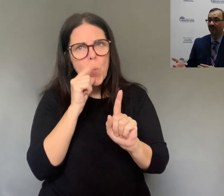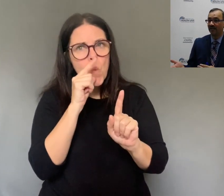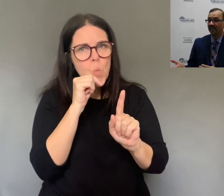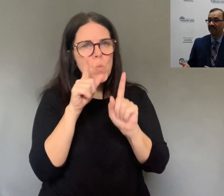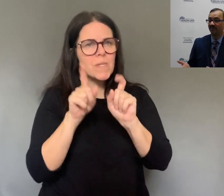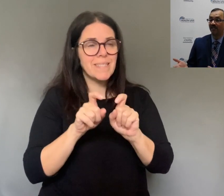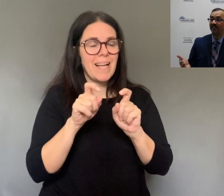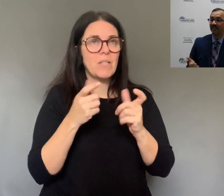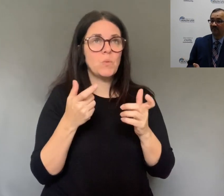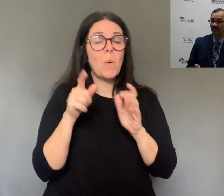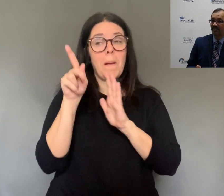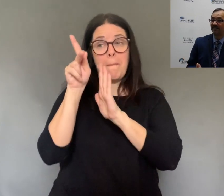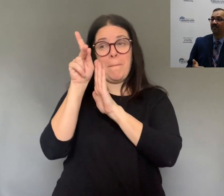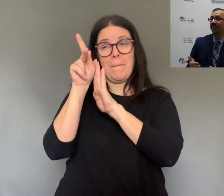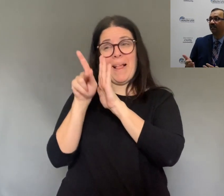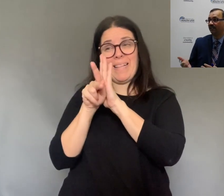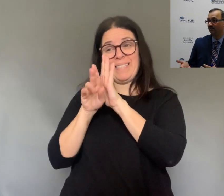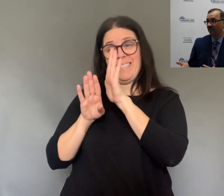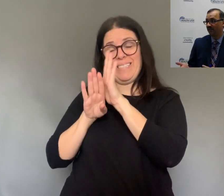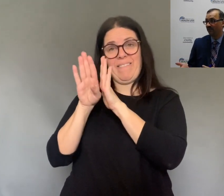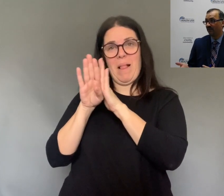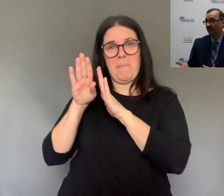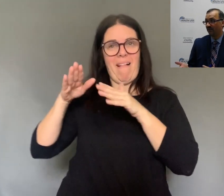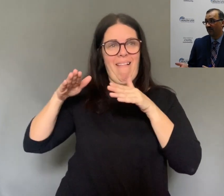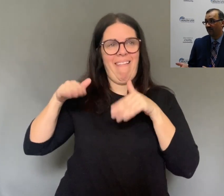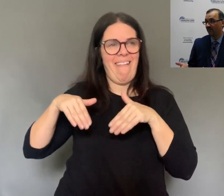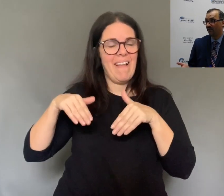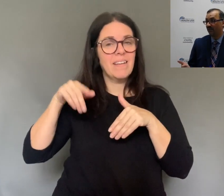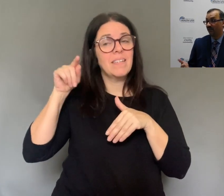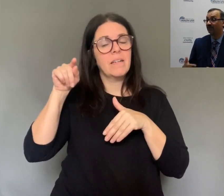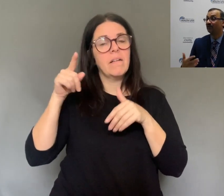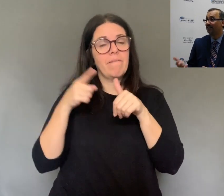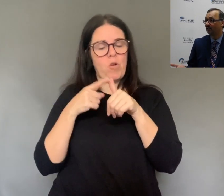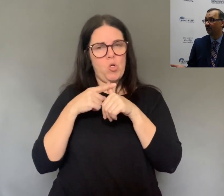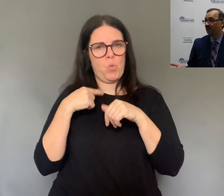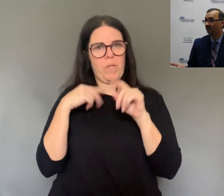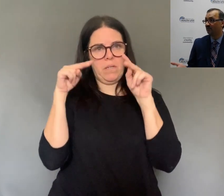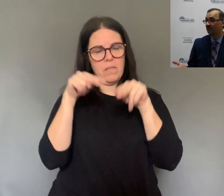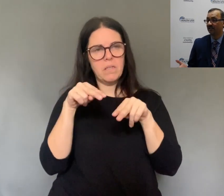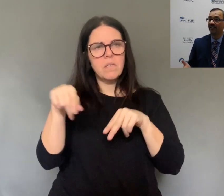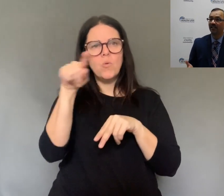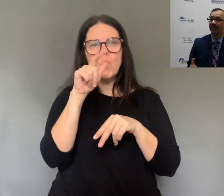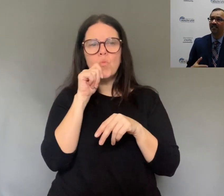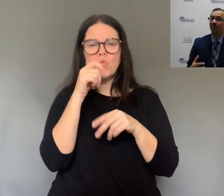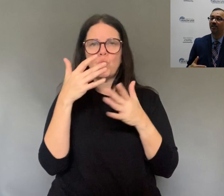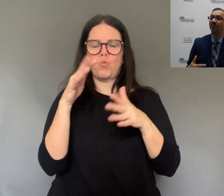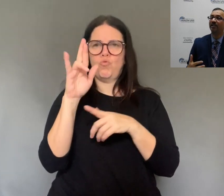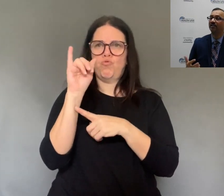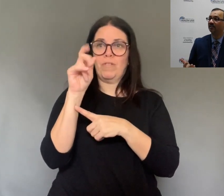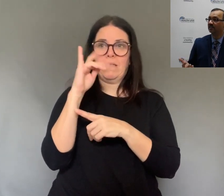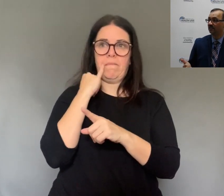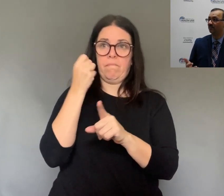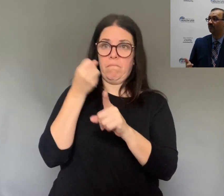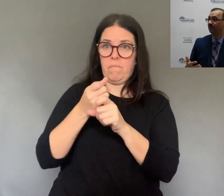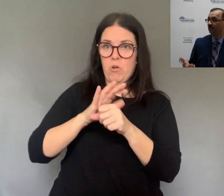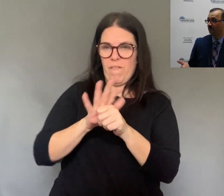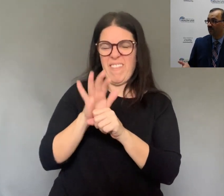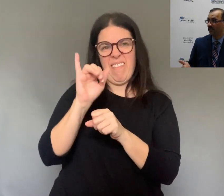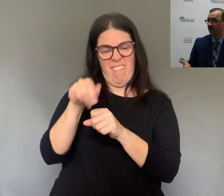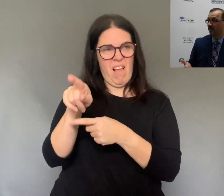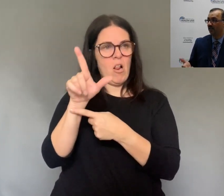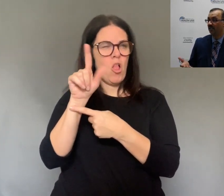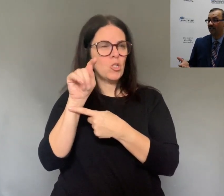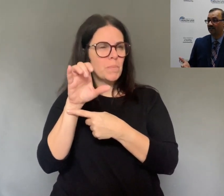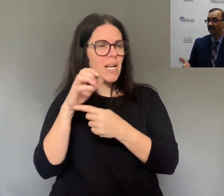to be balanced by the lab capacity and the ability for to test those individuals, and then what criteria that we will be